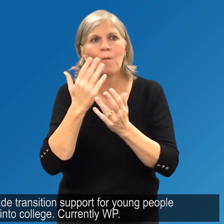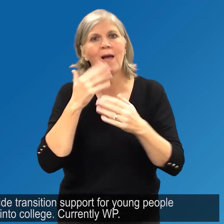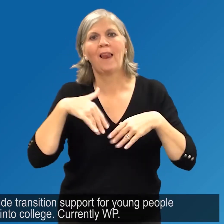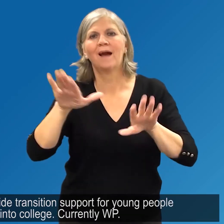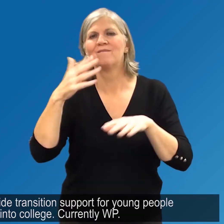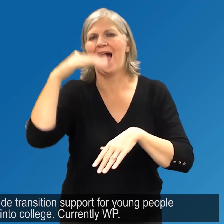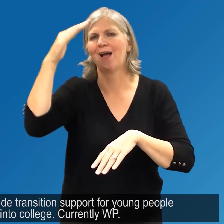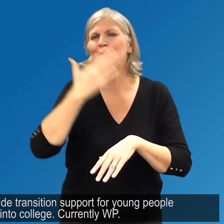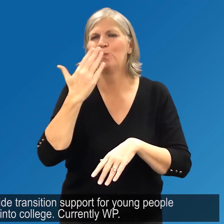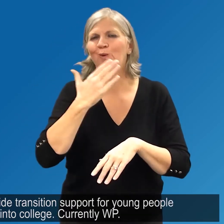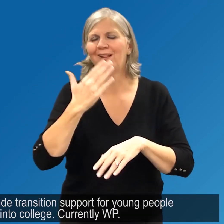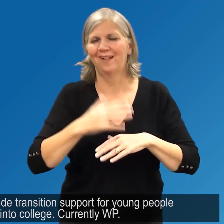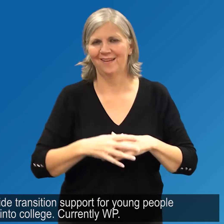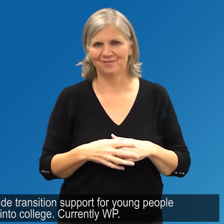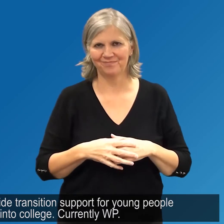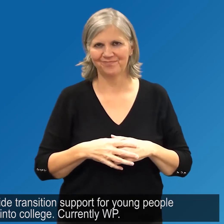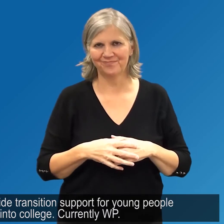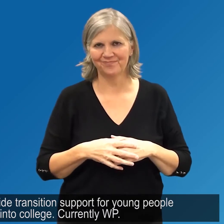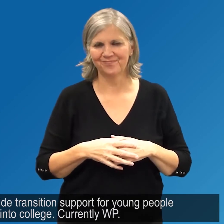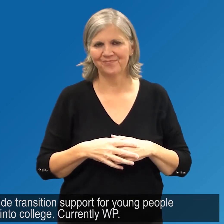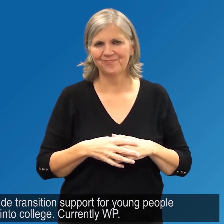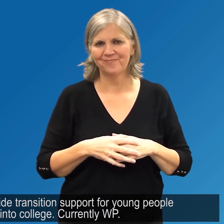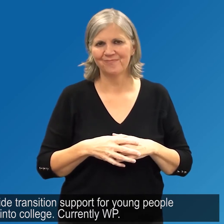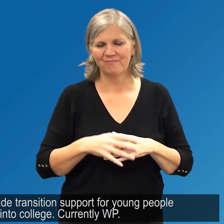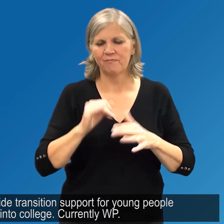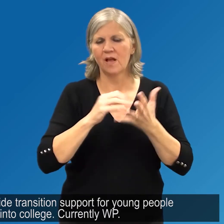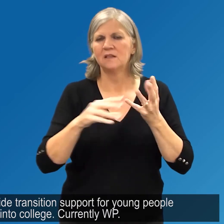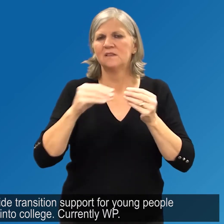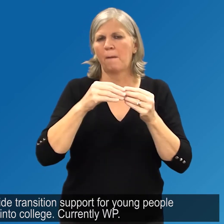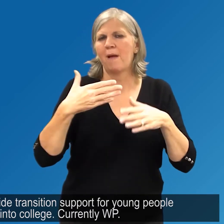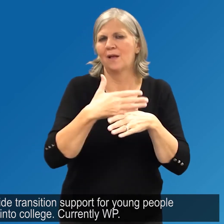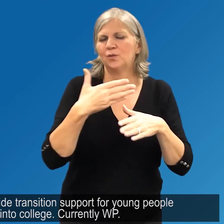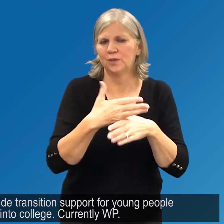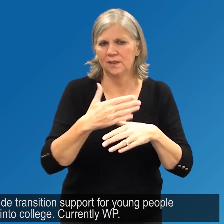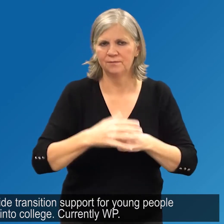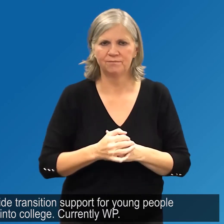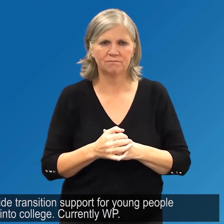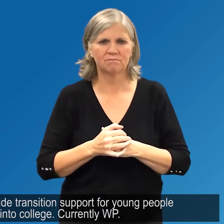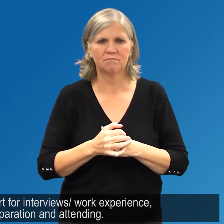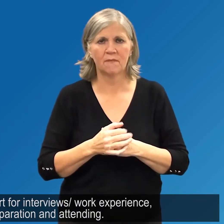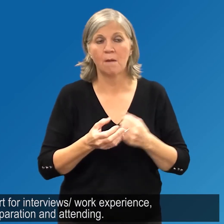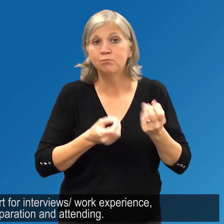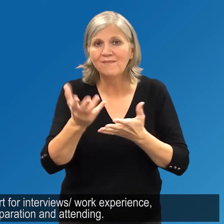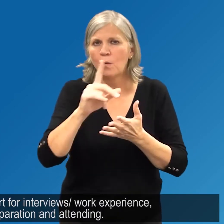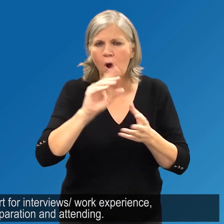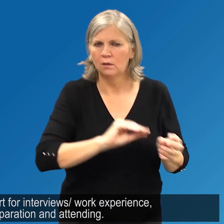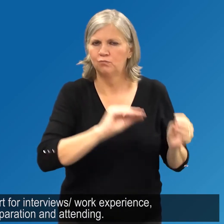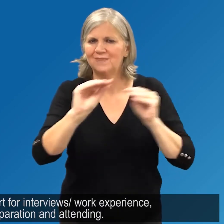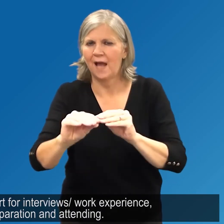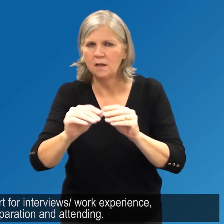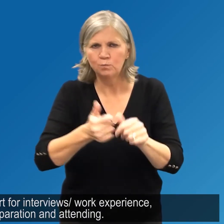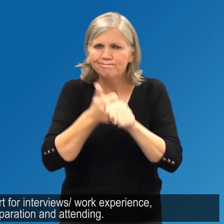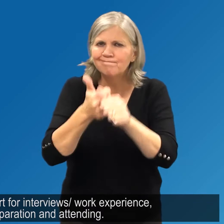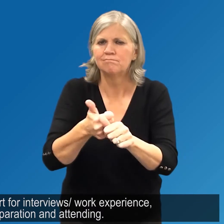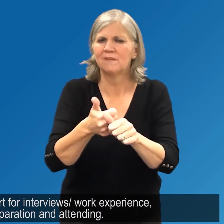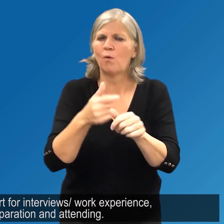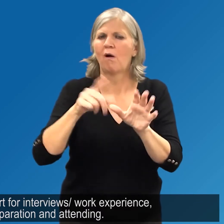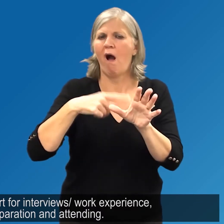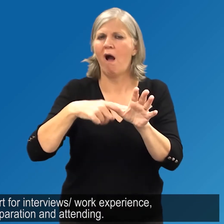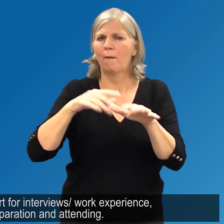Provide transition support for young people linking into college, currently WP. Provide support for